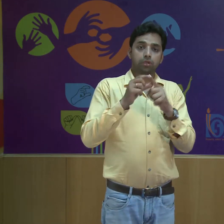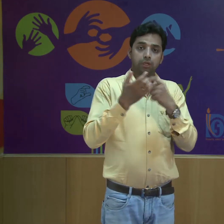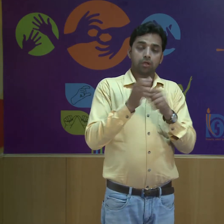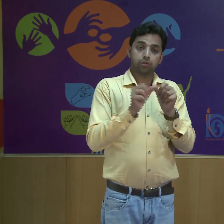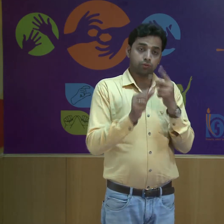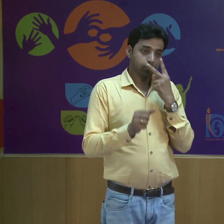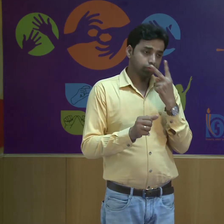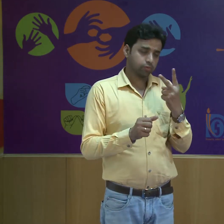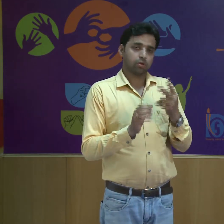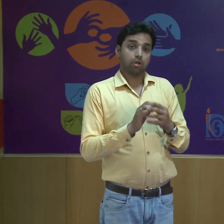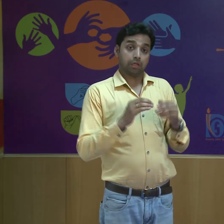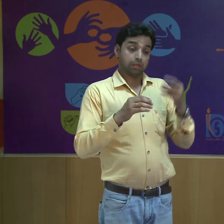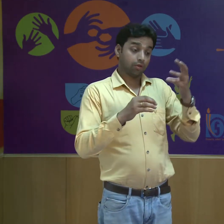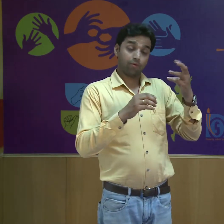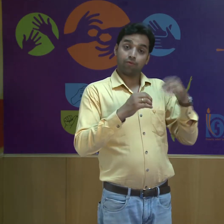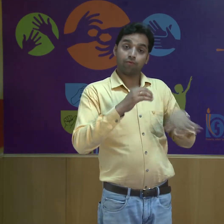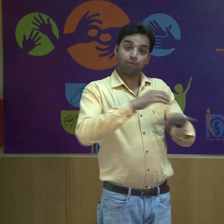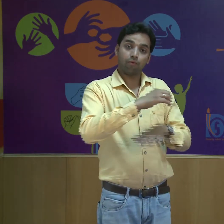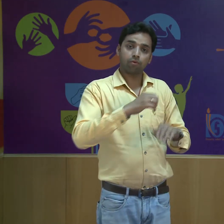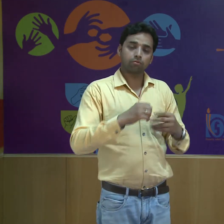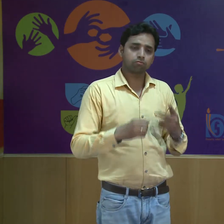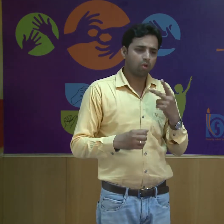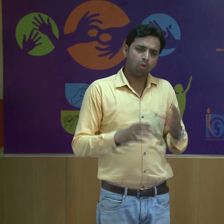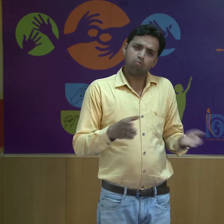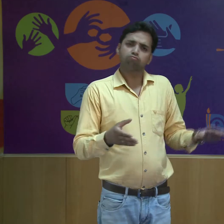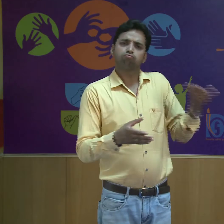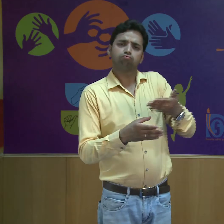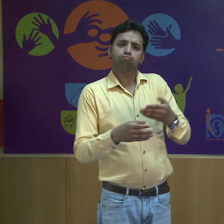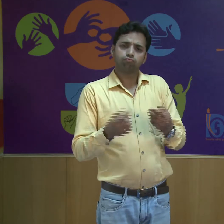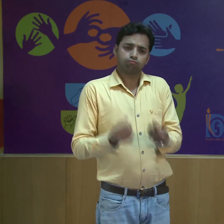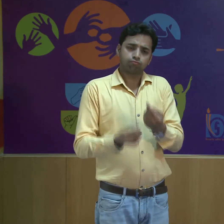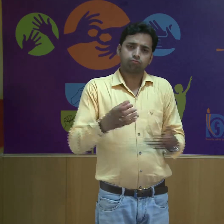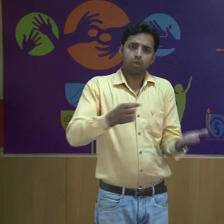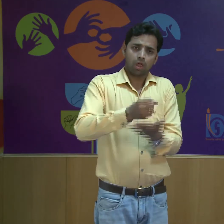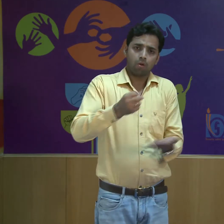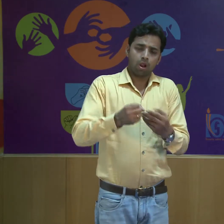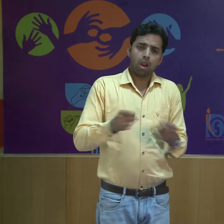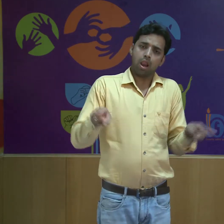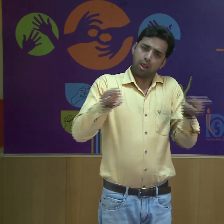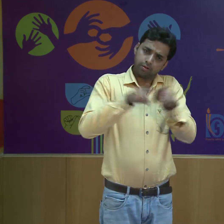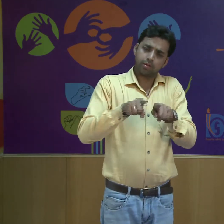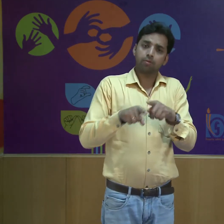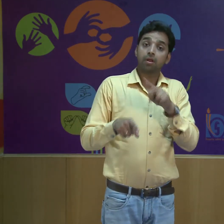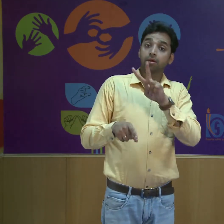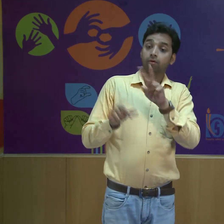Thus, the Shudras also became farmers like Vaishyas.